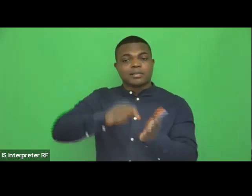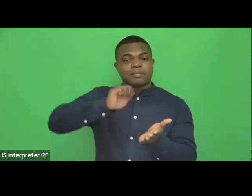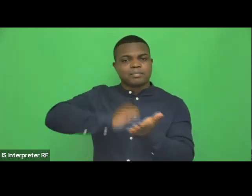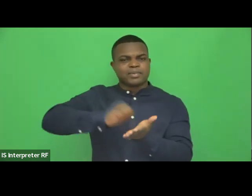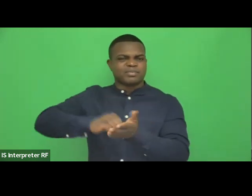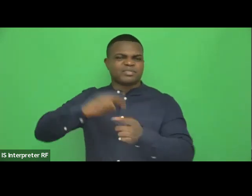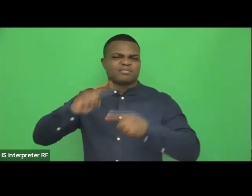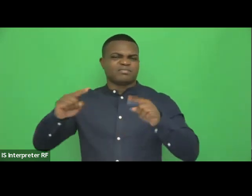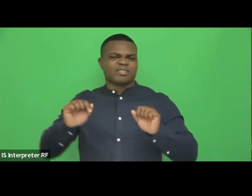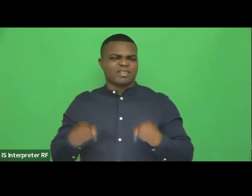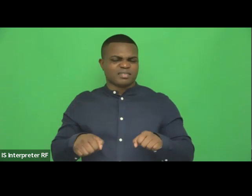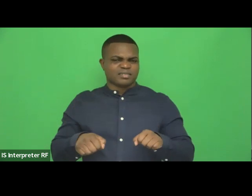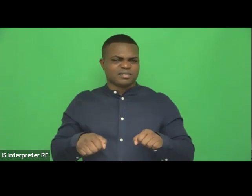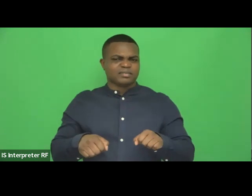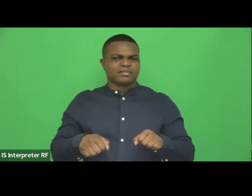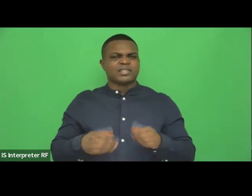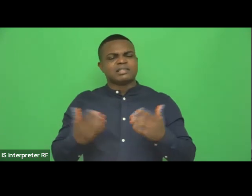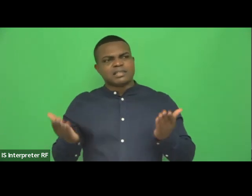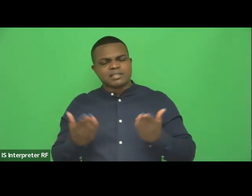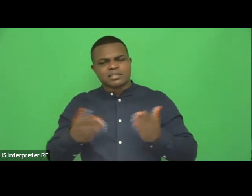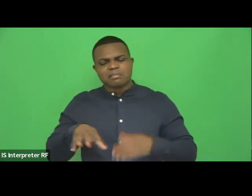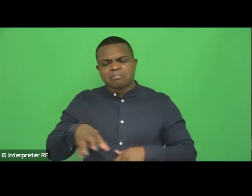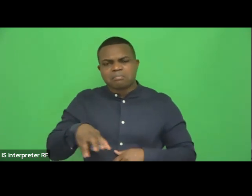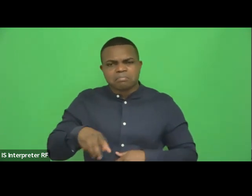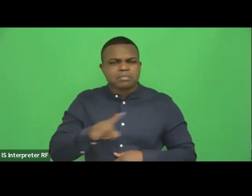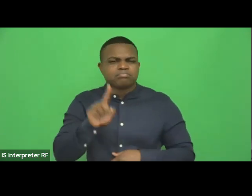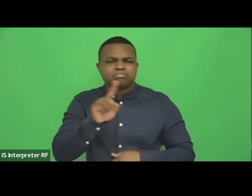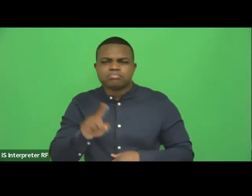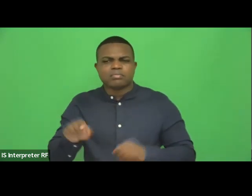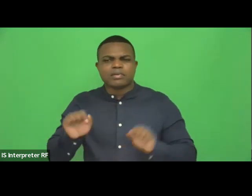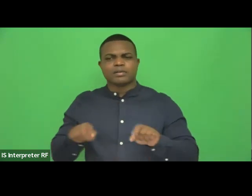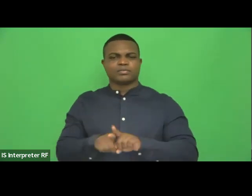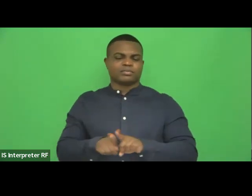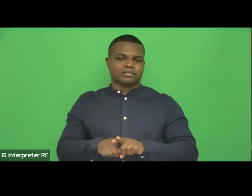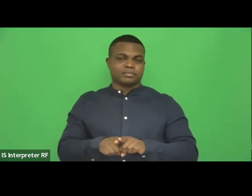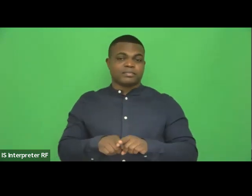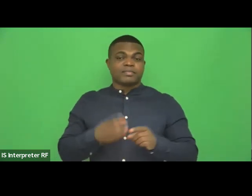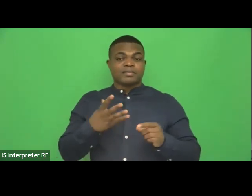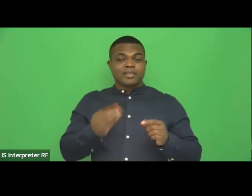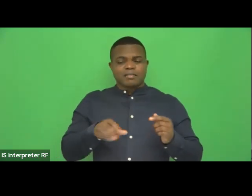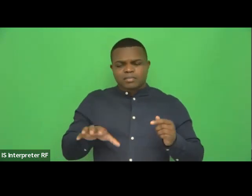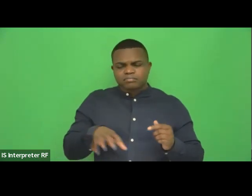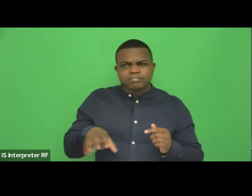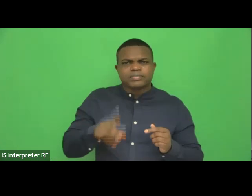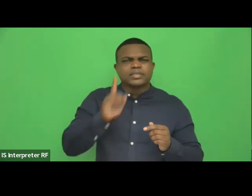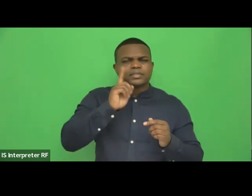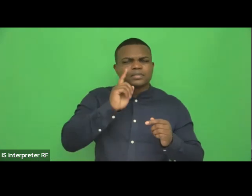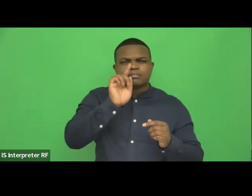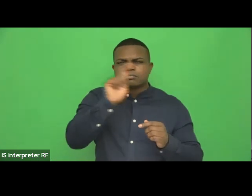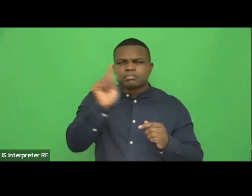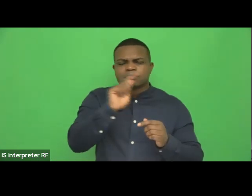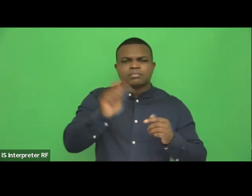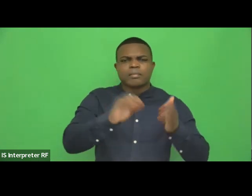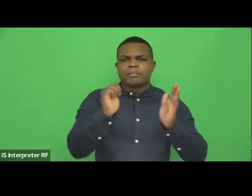show a video which has captions of the features of navigation within